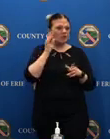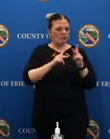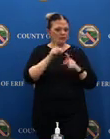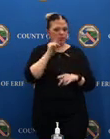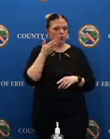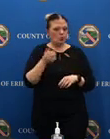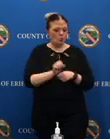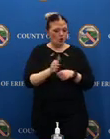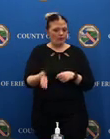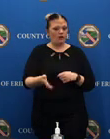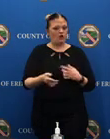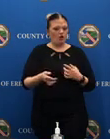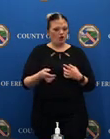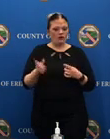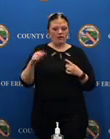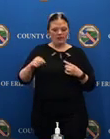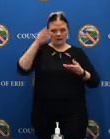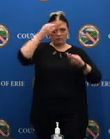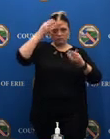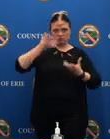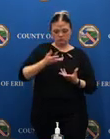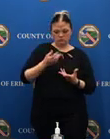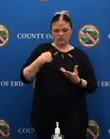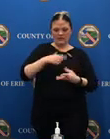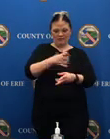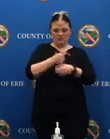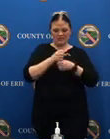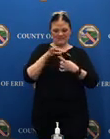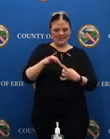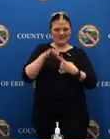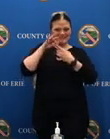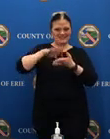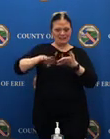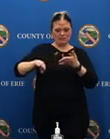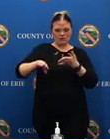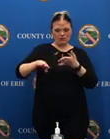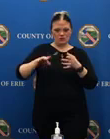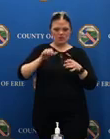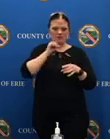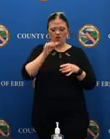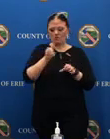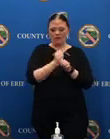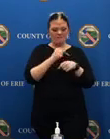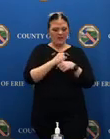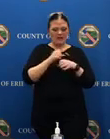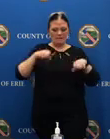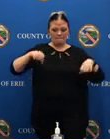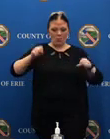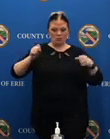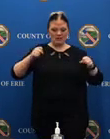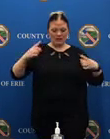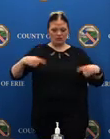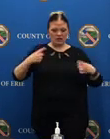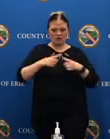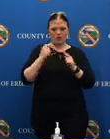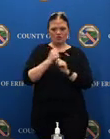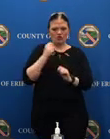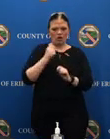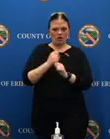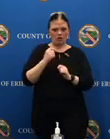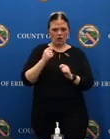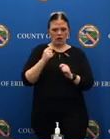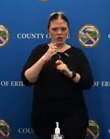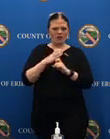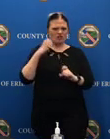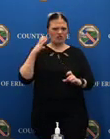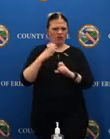there. They have informed us that they have received an exemption, and they're no longer making motorcycle tires, but they're making truck tires for the